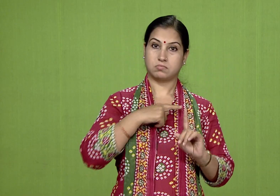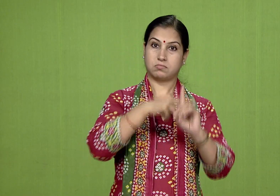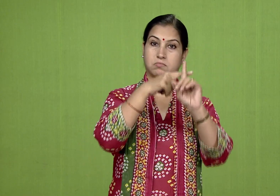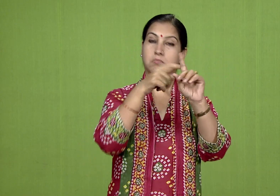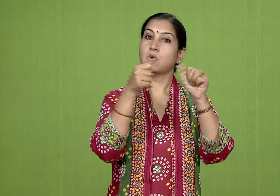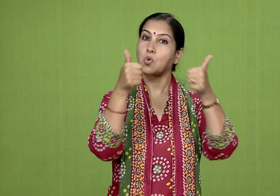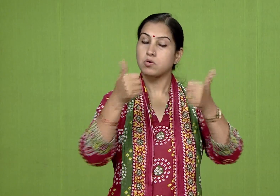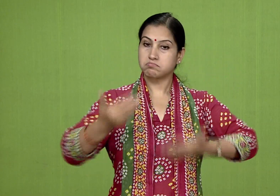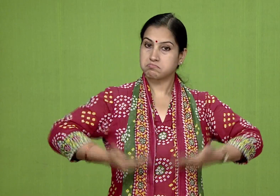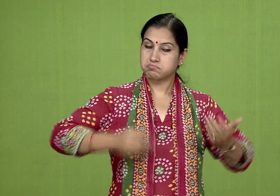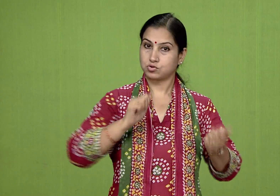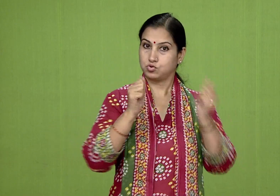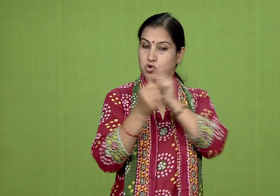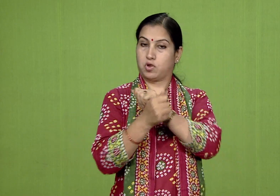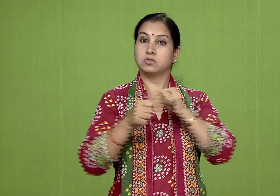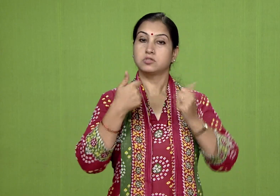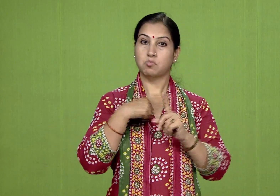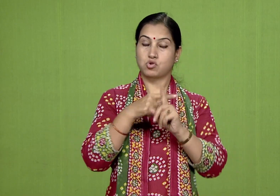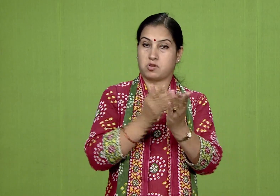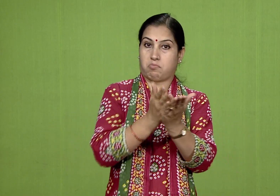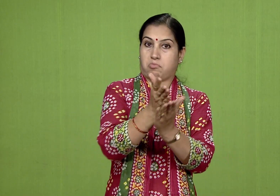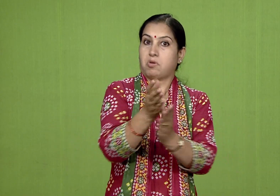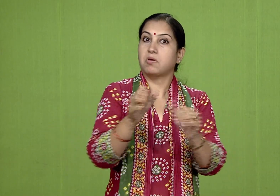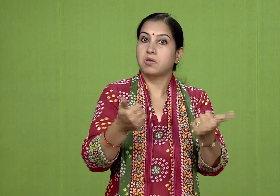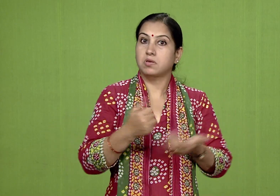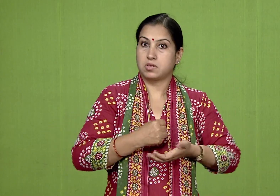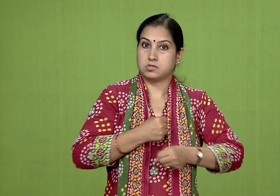to use his strengths positively.